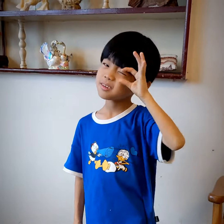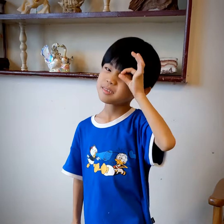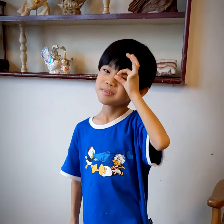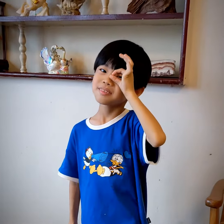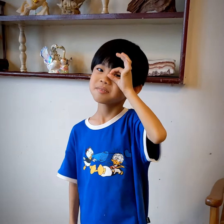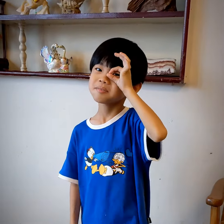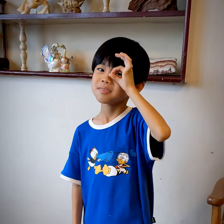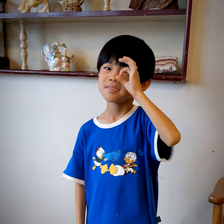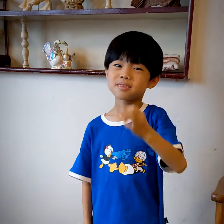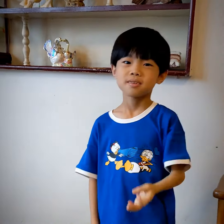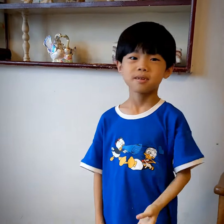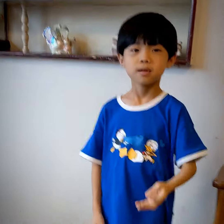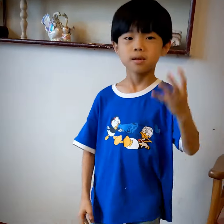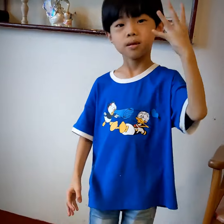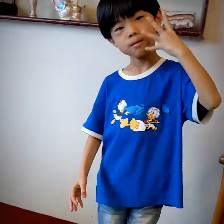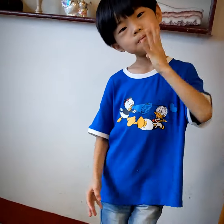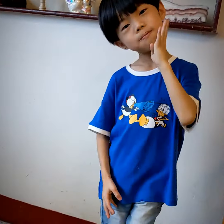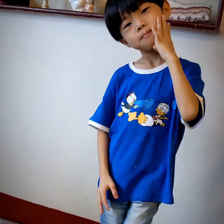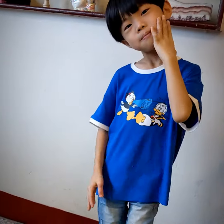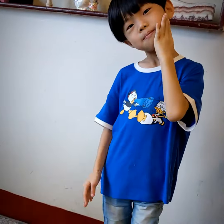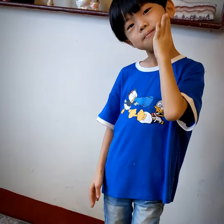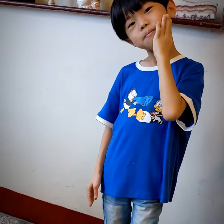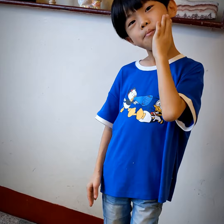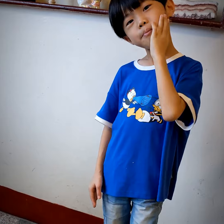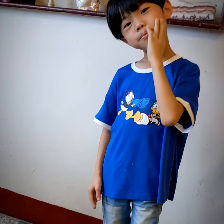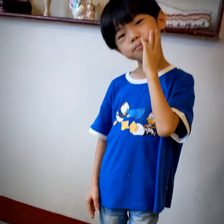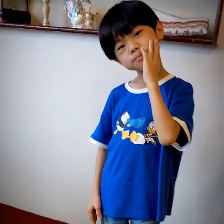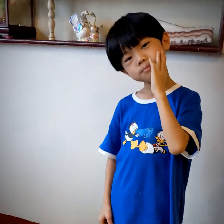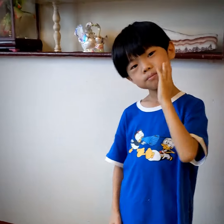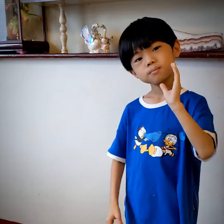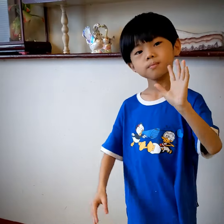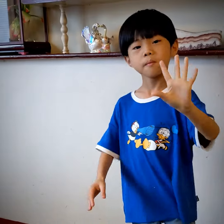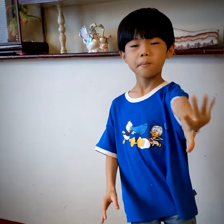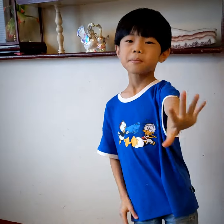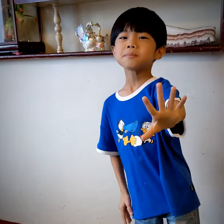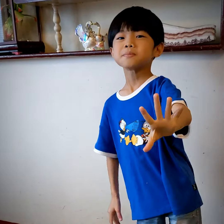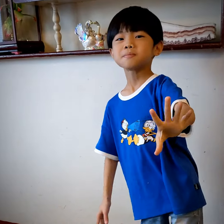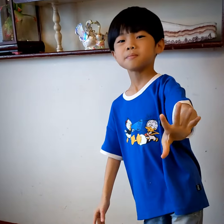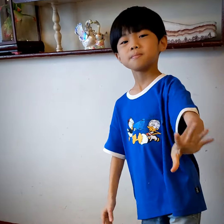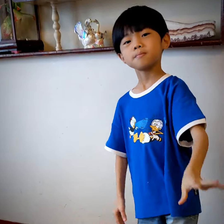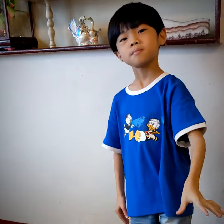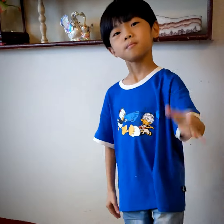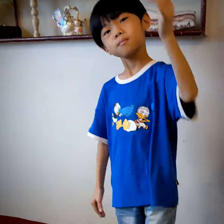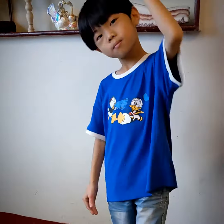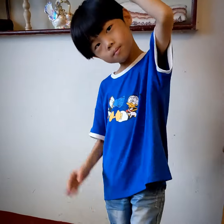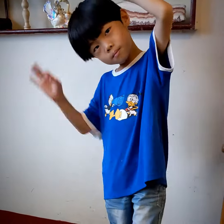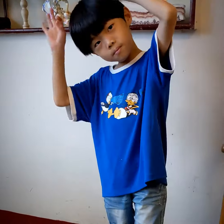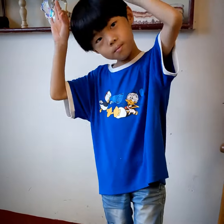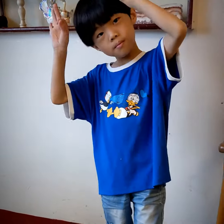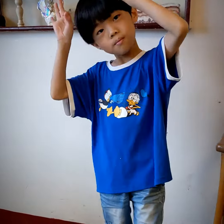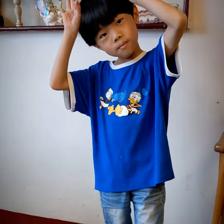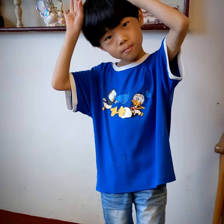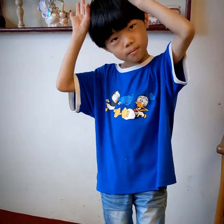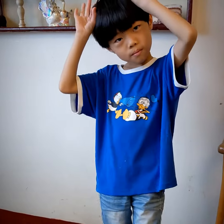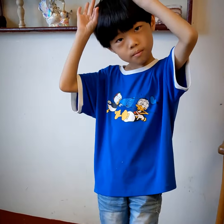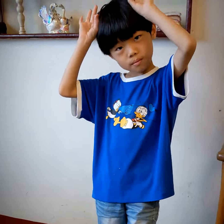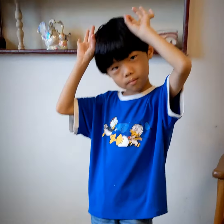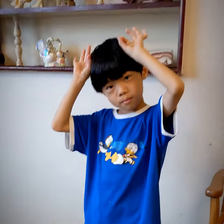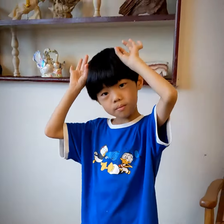Every day and night, I love you Oh, I love you